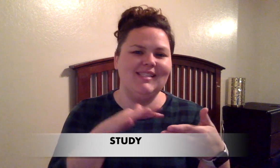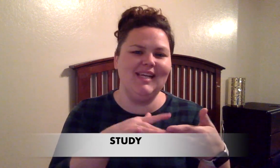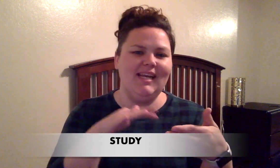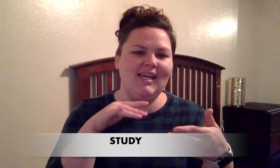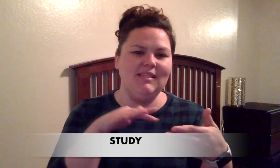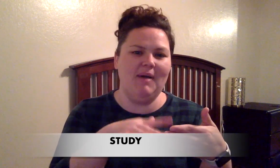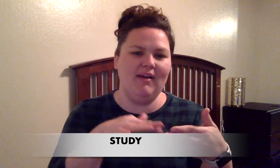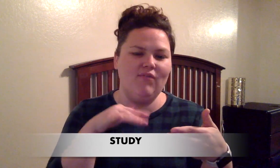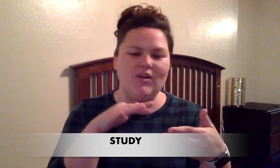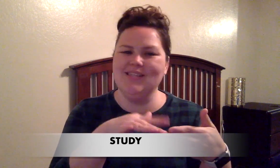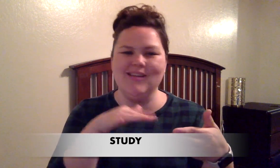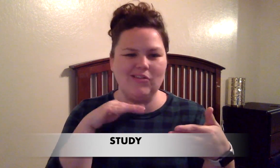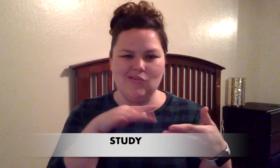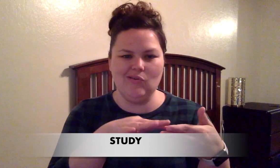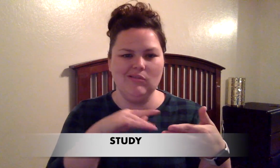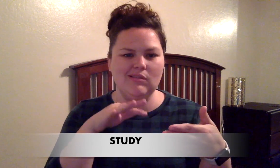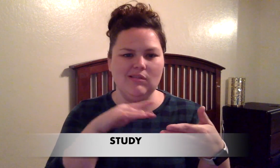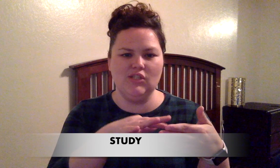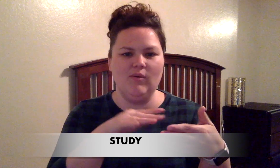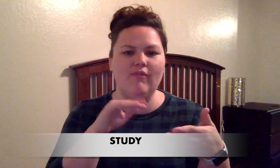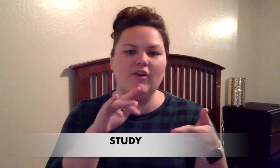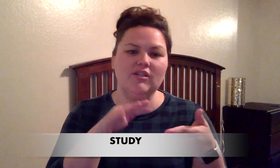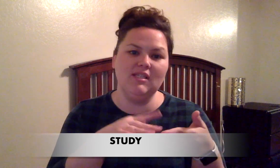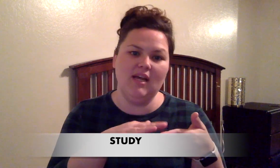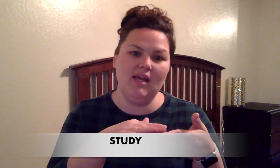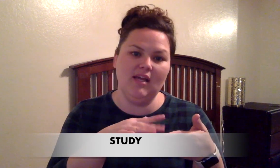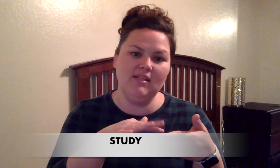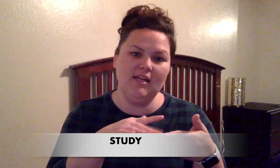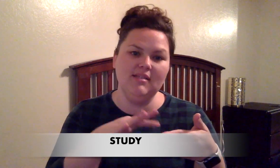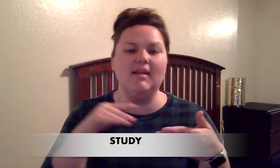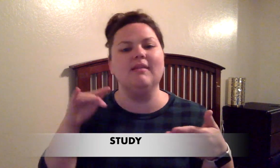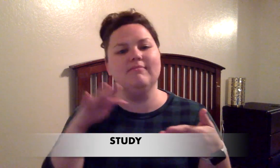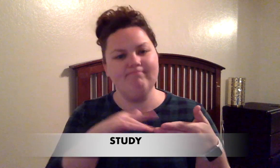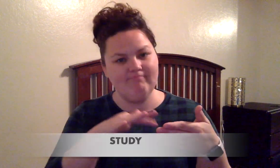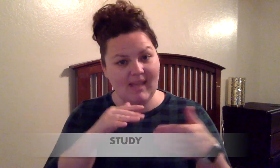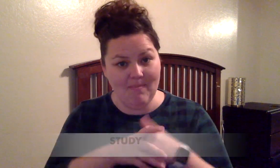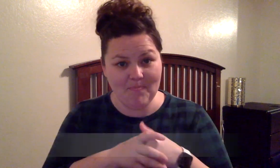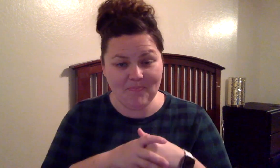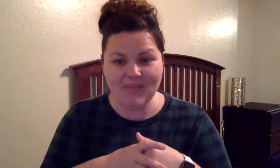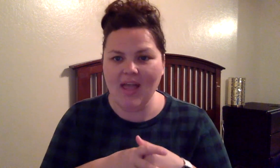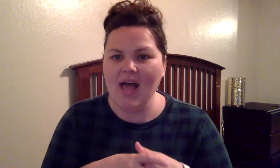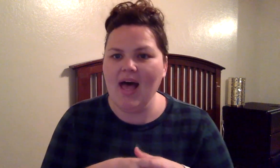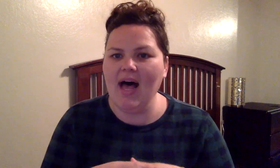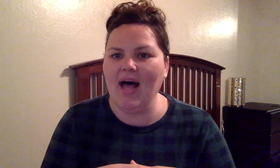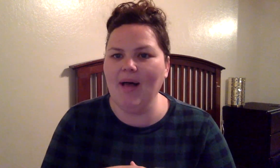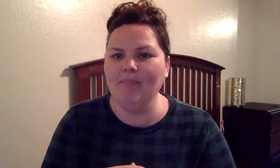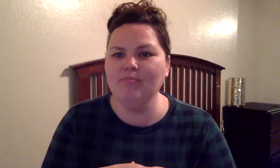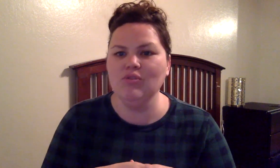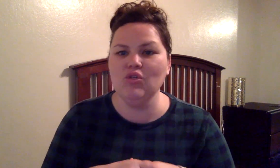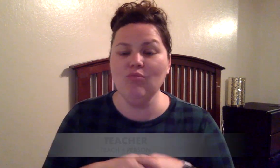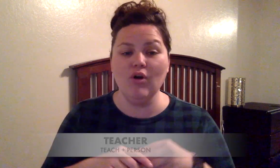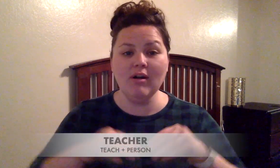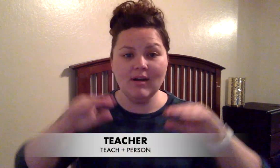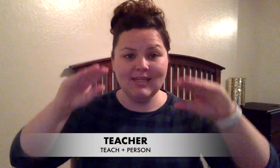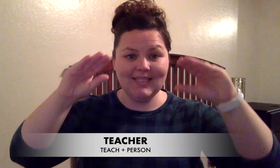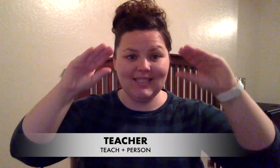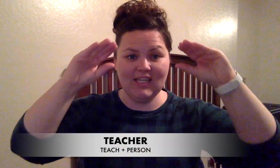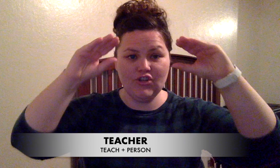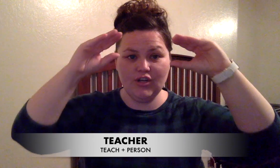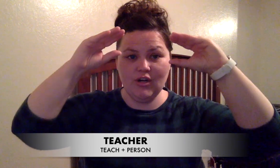study. It's back and forth. It's not the circles. Just wiggle fingers. Study, study, study. Okay. 2 more. Teacher,